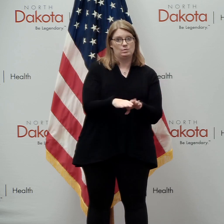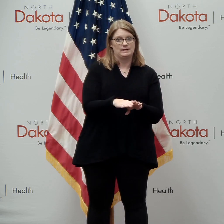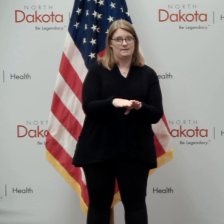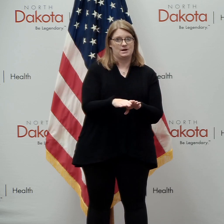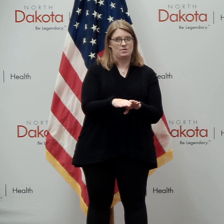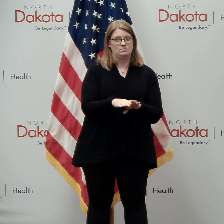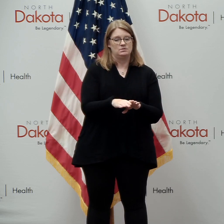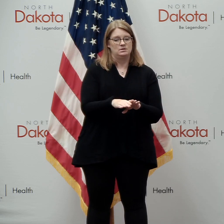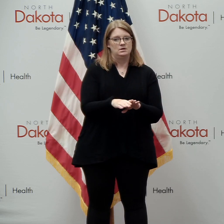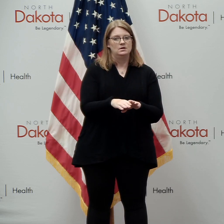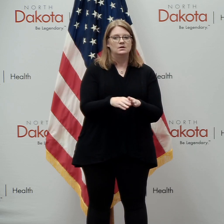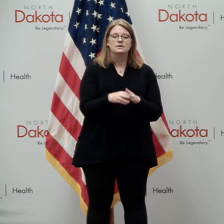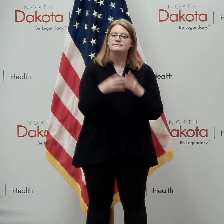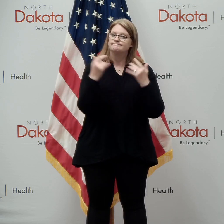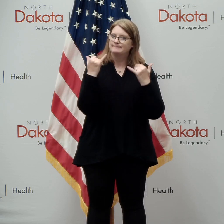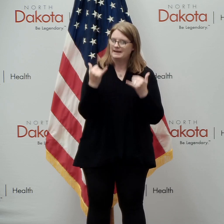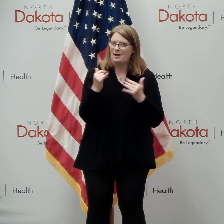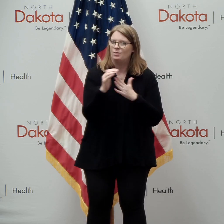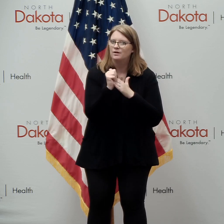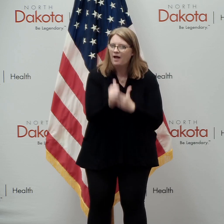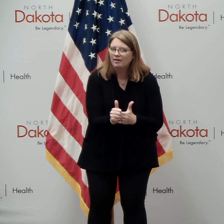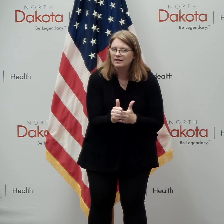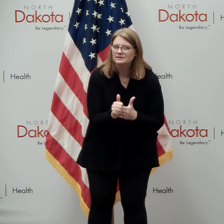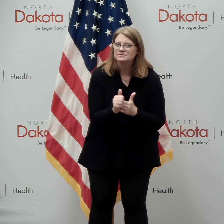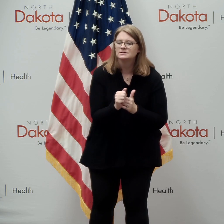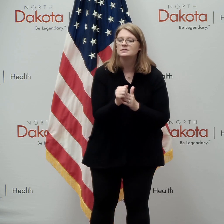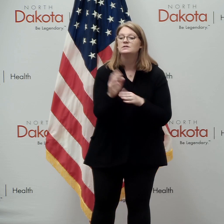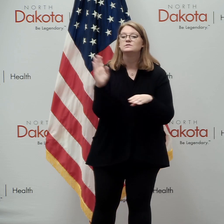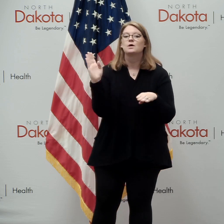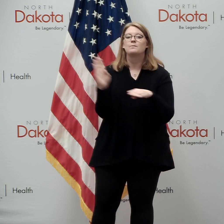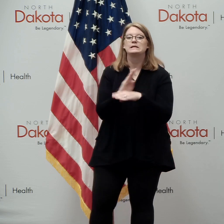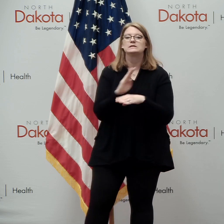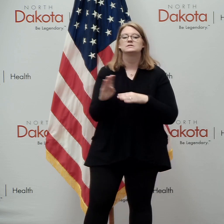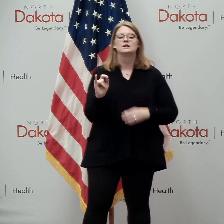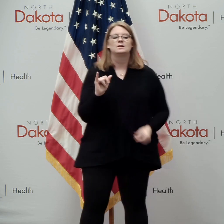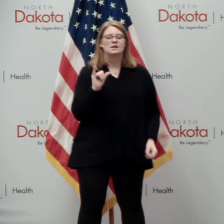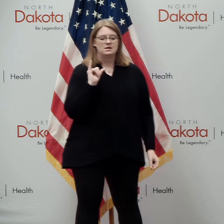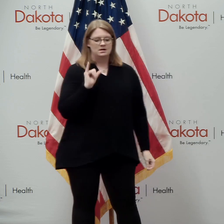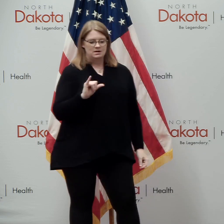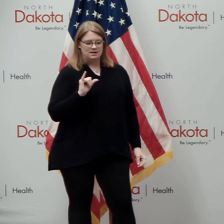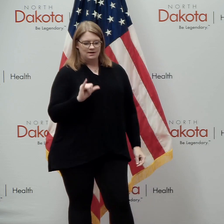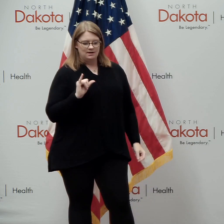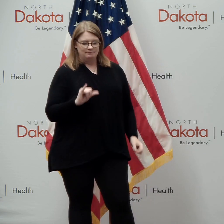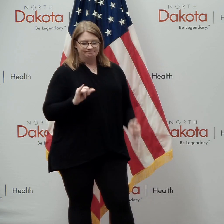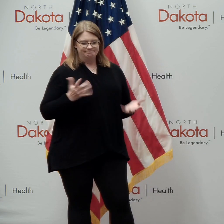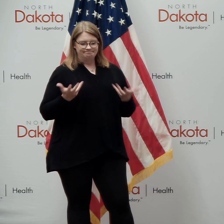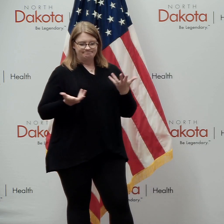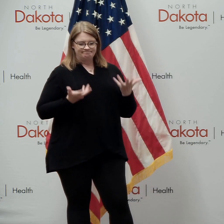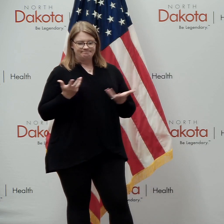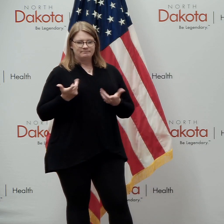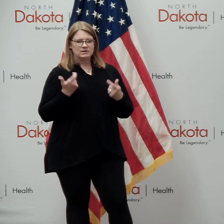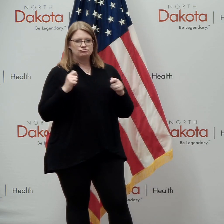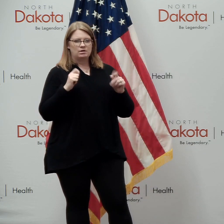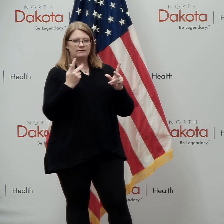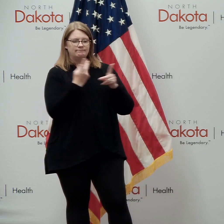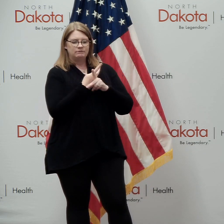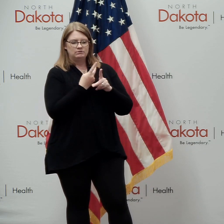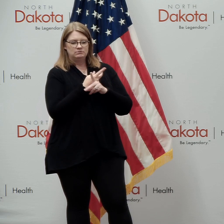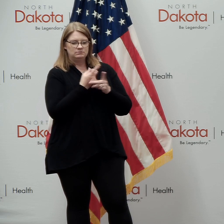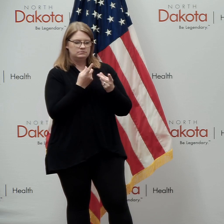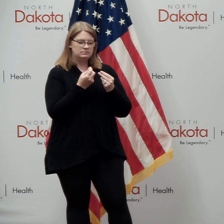these are guidelines and businesses can figure out a way to, try to manage their business, grow their